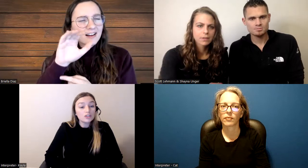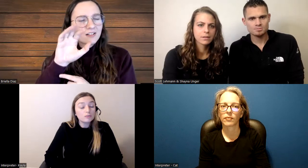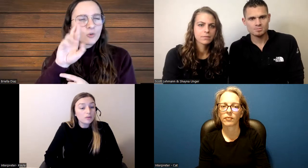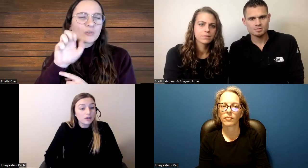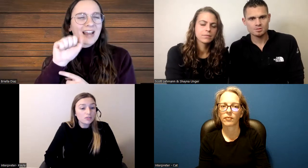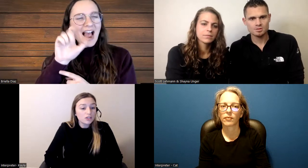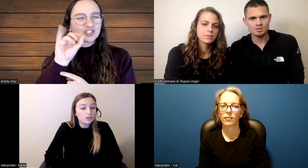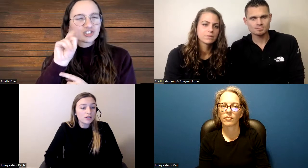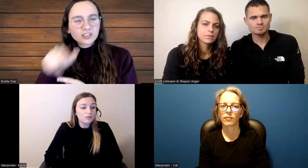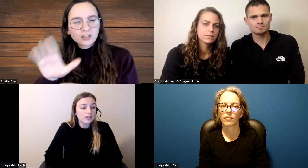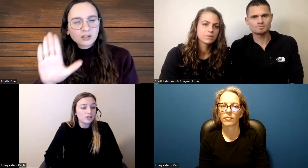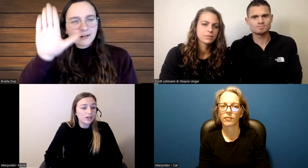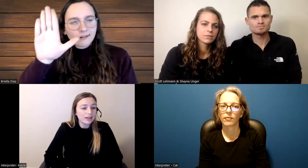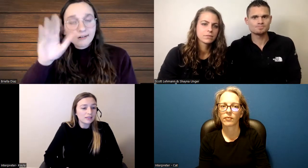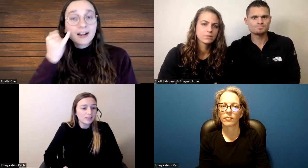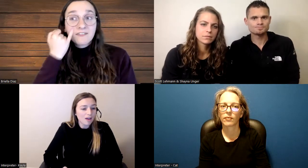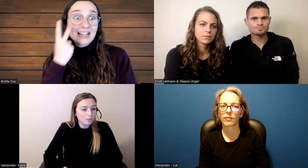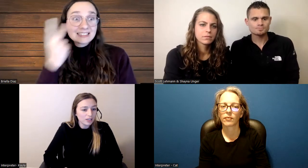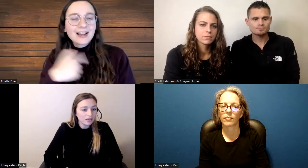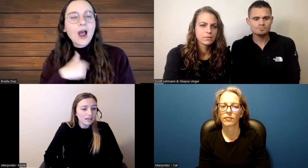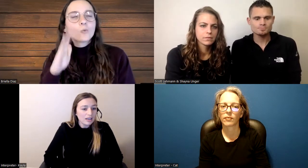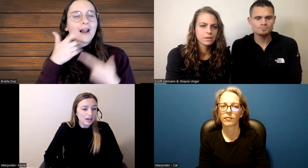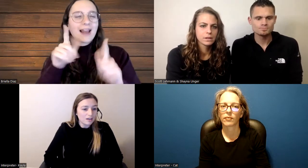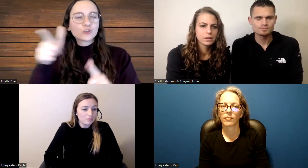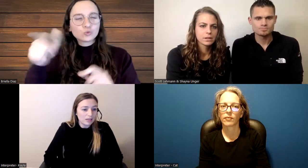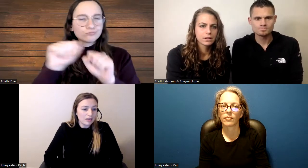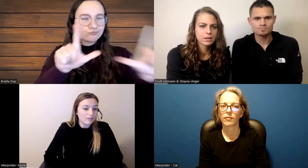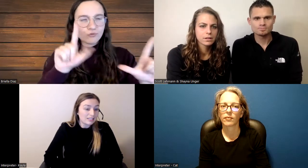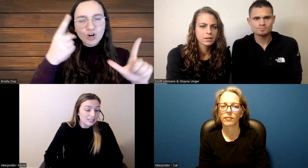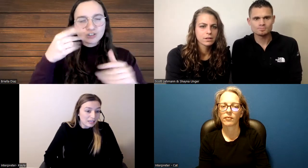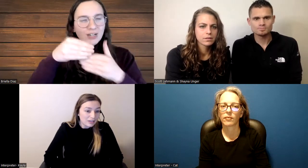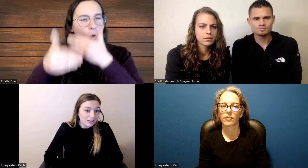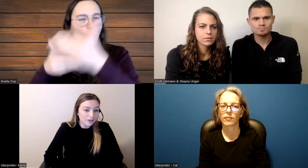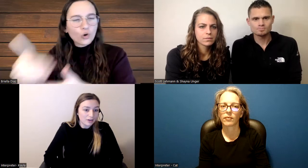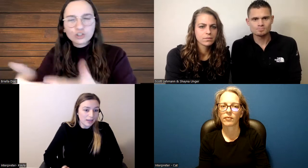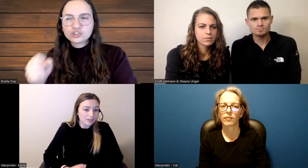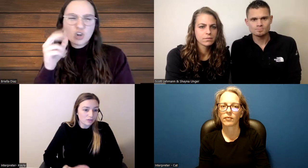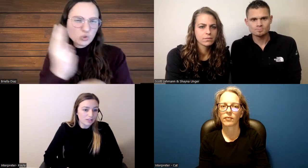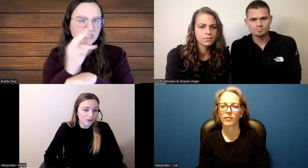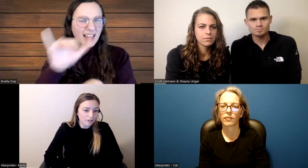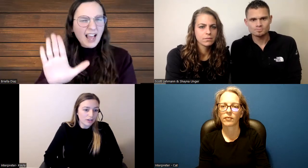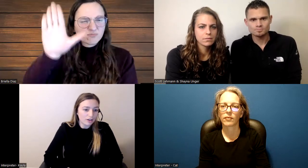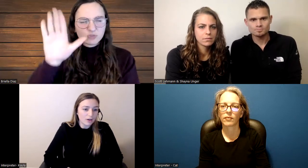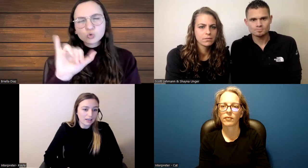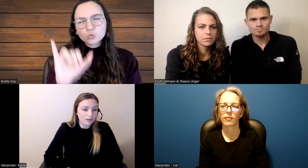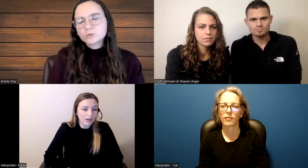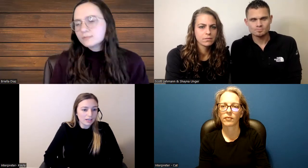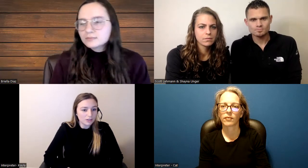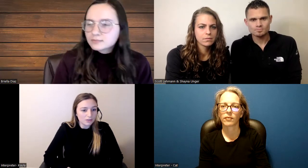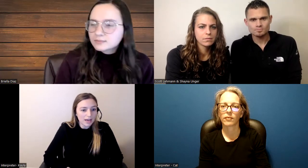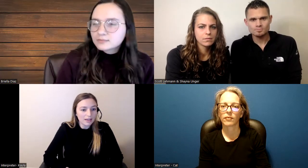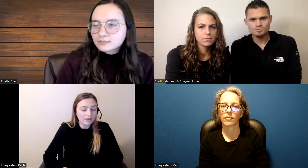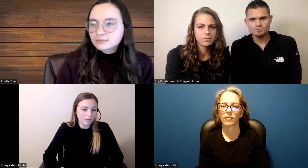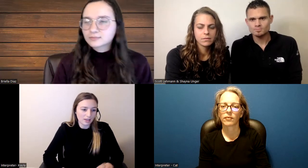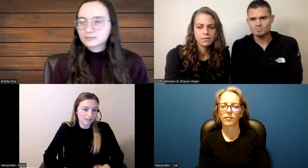Also, you're more than welcome to use the raise your hand option. And if I see that your hand is raised on your video, I can go ahead and